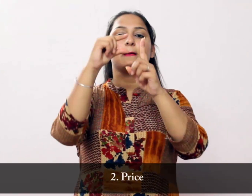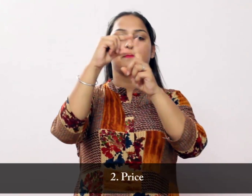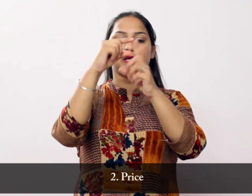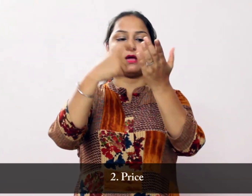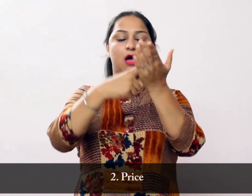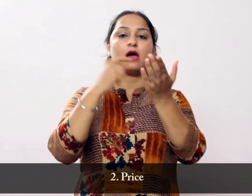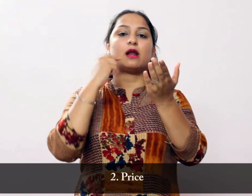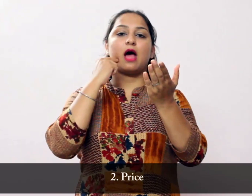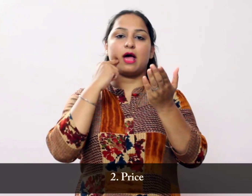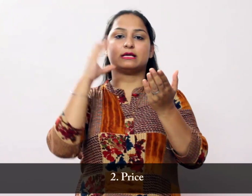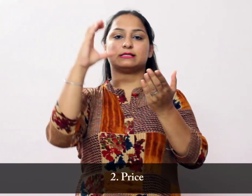Number 2, price.